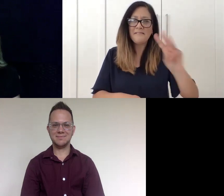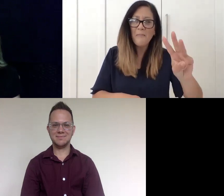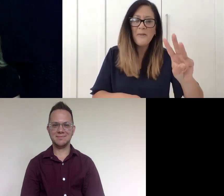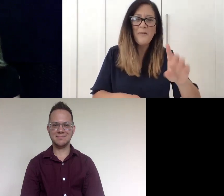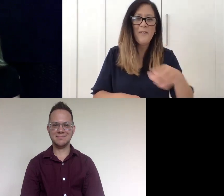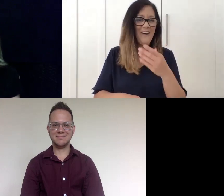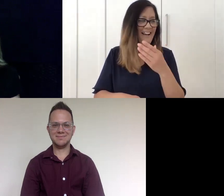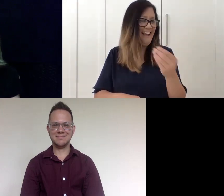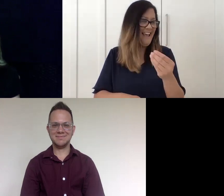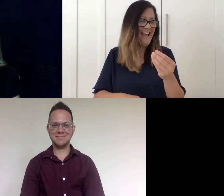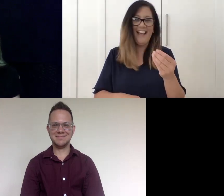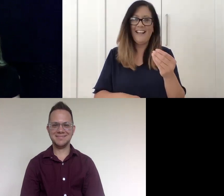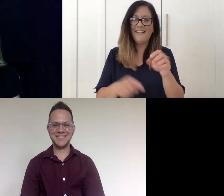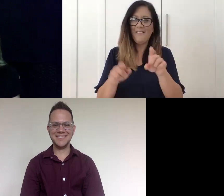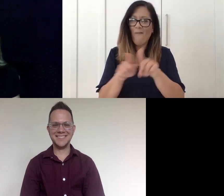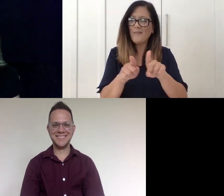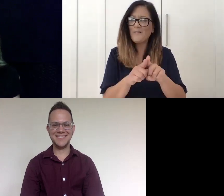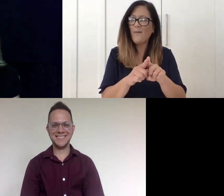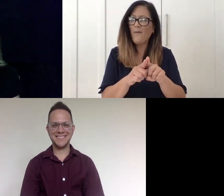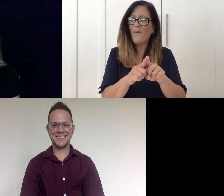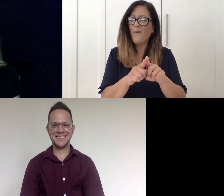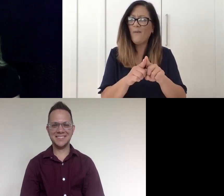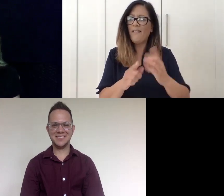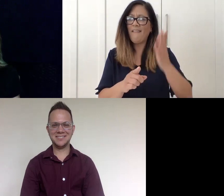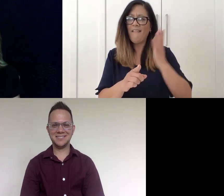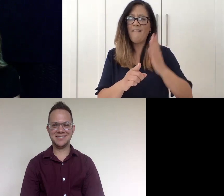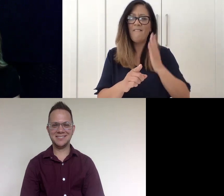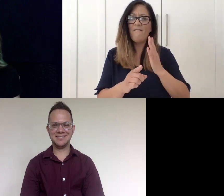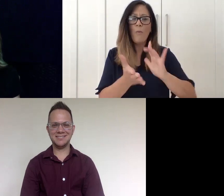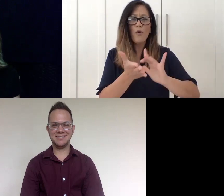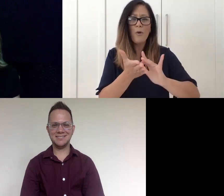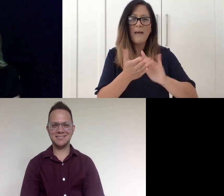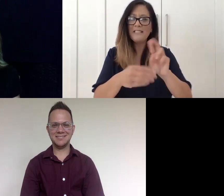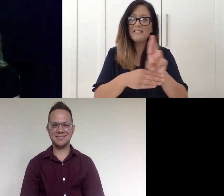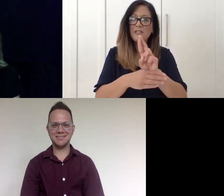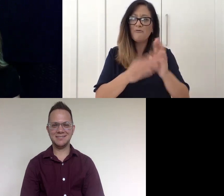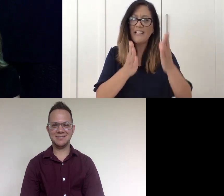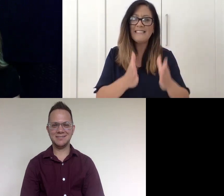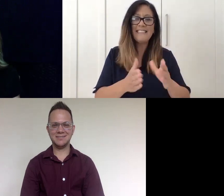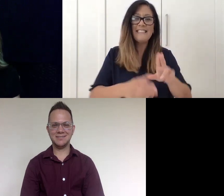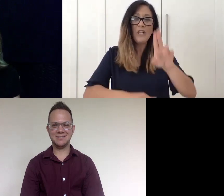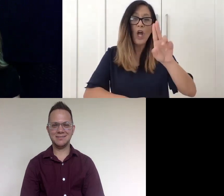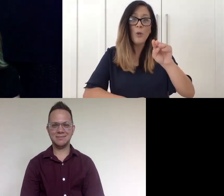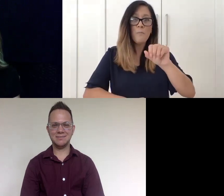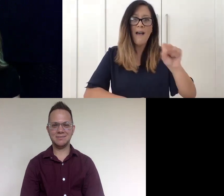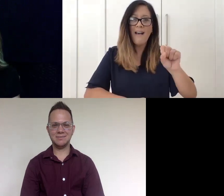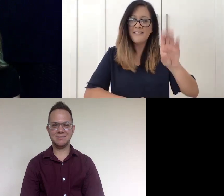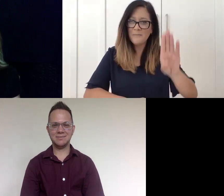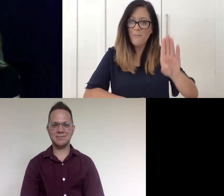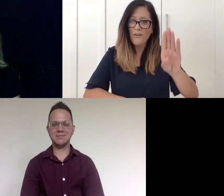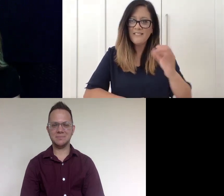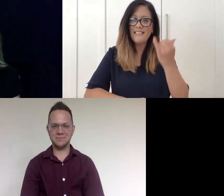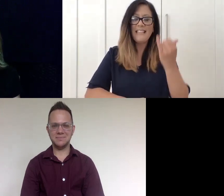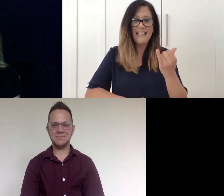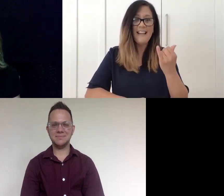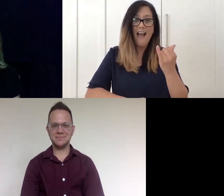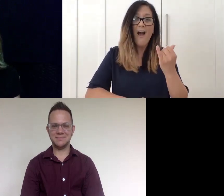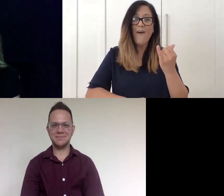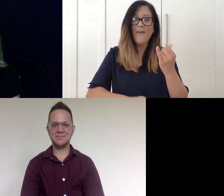MPH, MSW, and also former medical resident